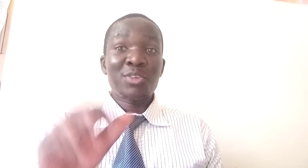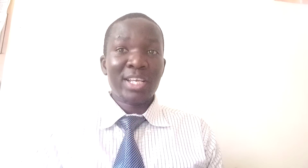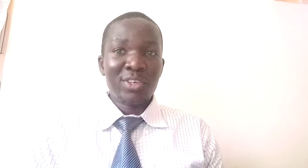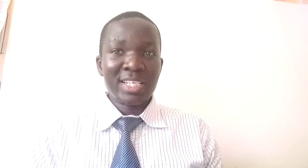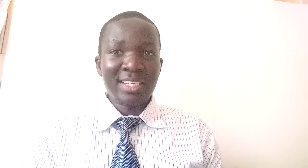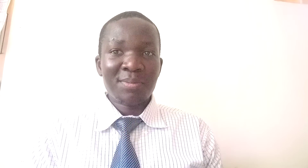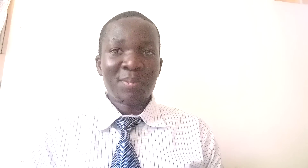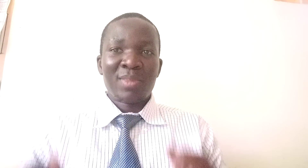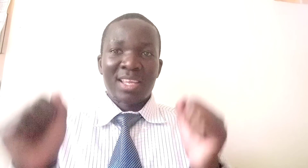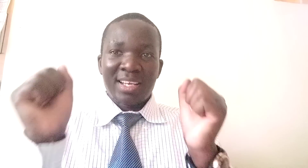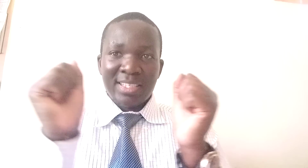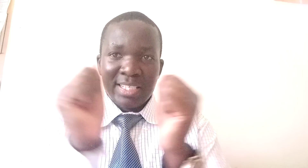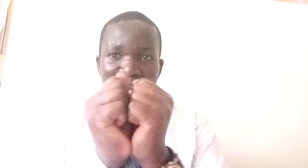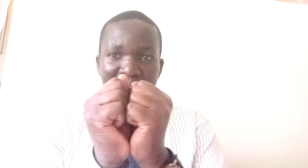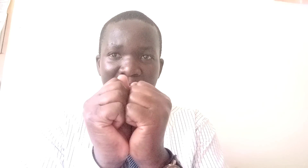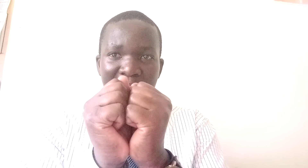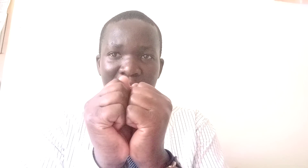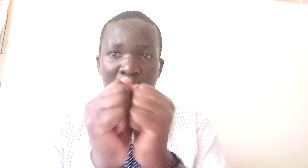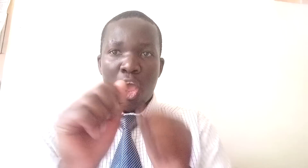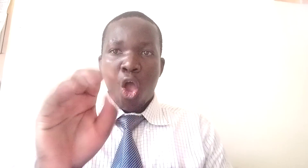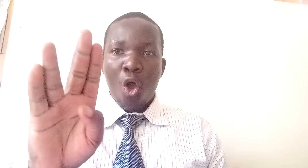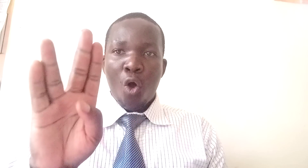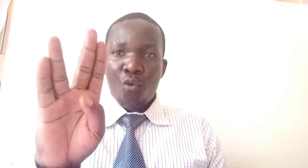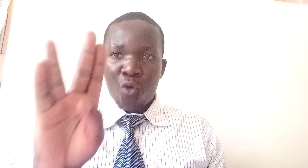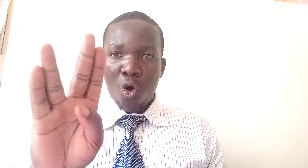you sign 14? 10, 4.